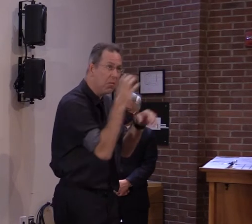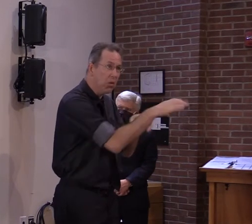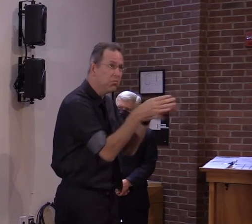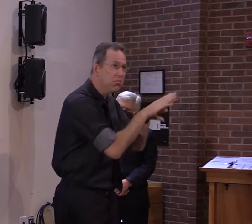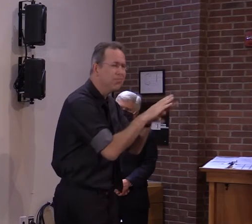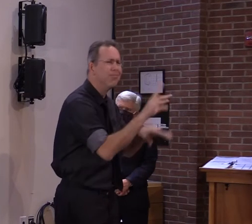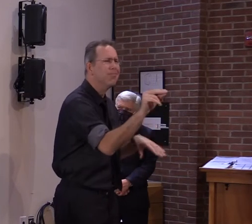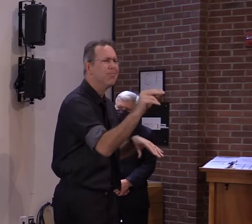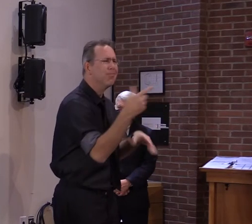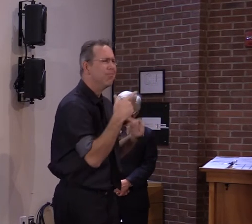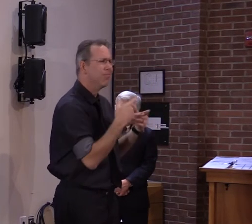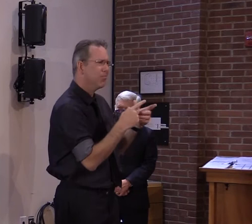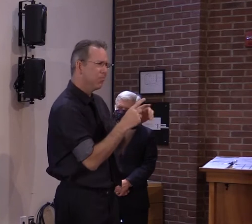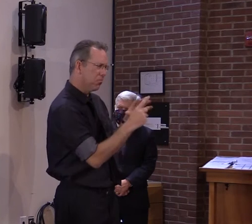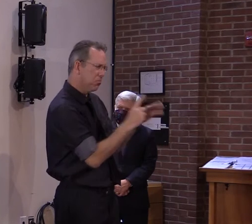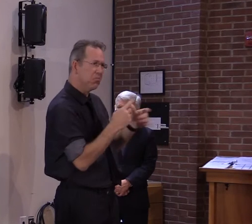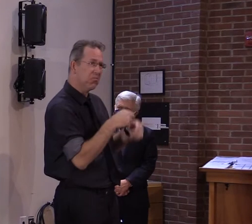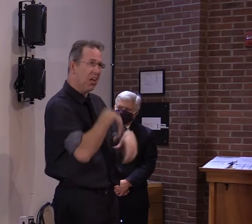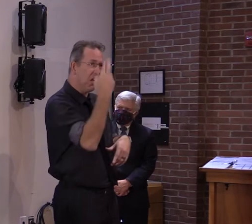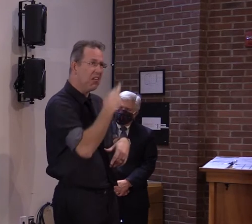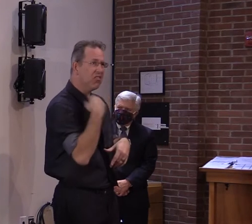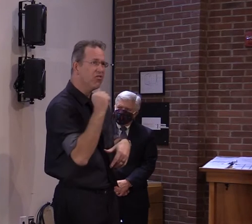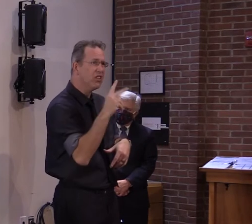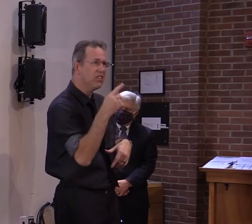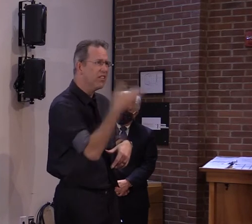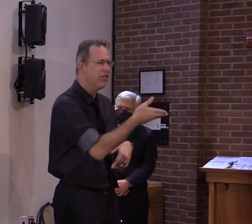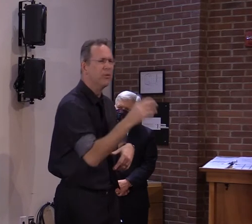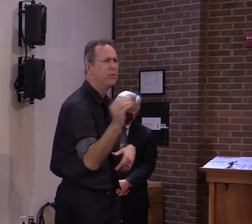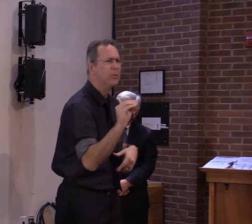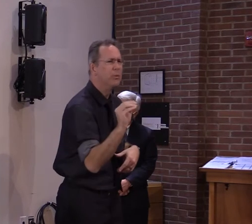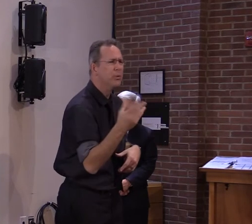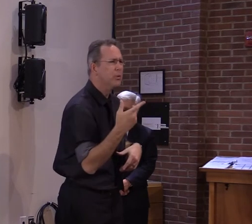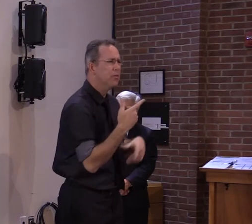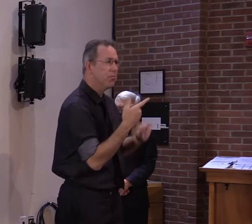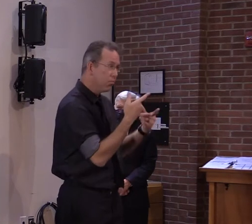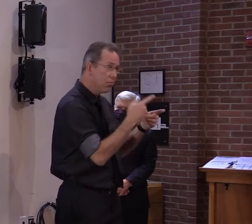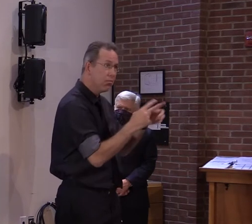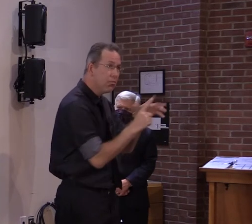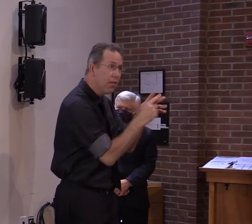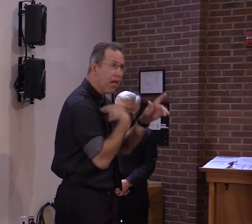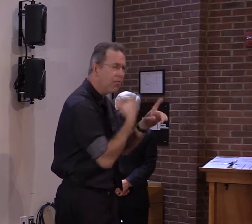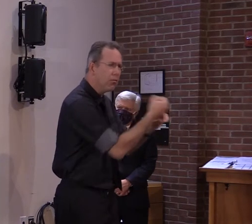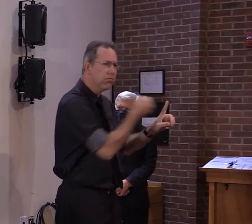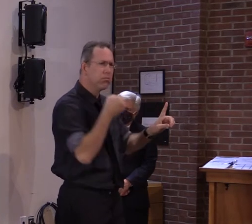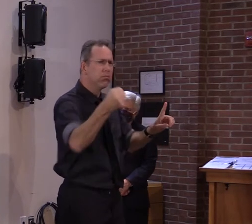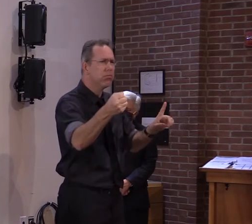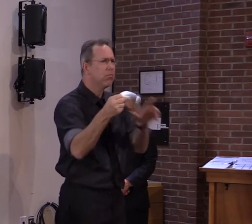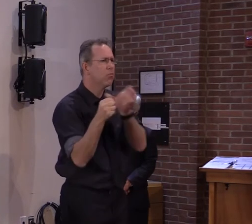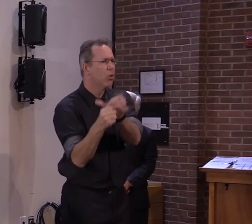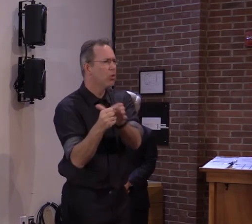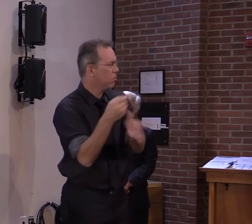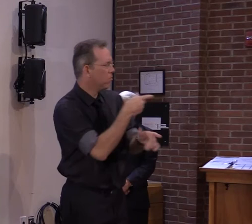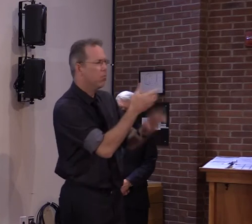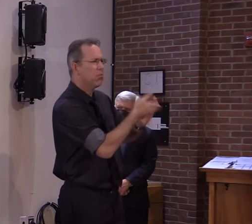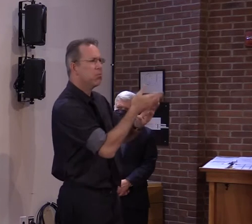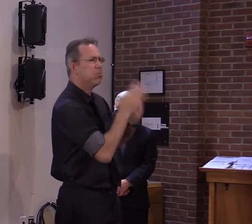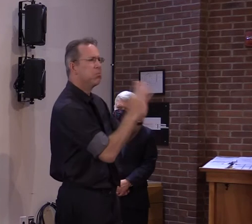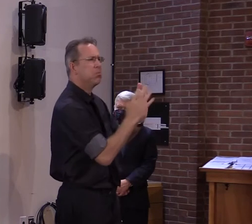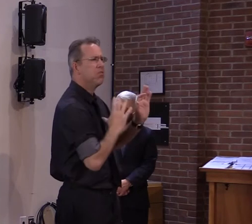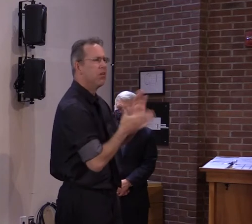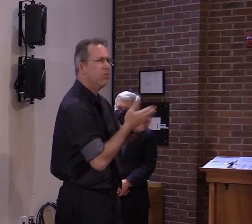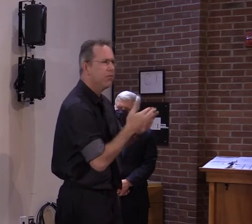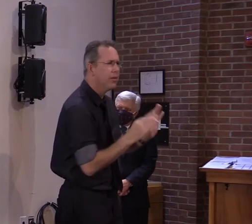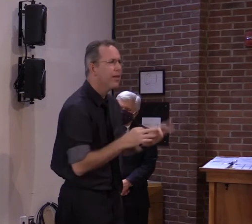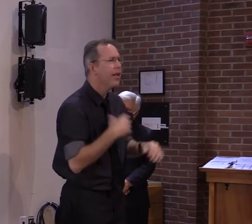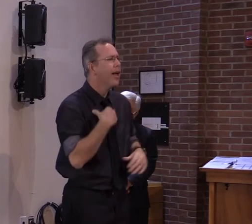those facilities. So it's a very fine line to walk with just identifying a place that someone may have been